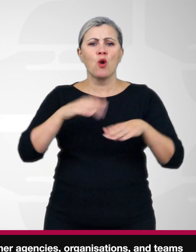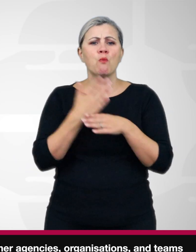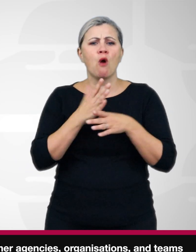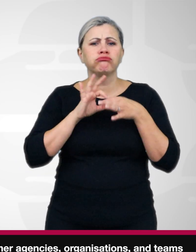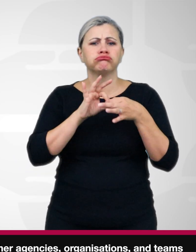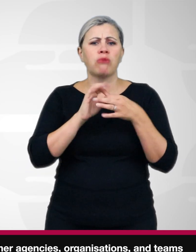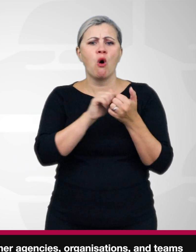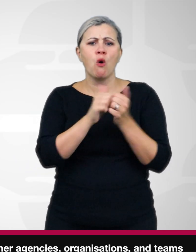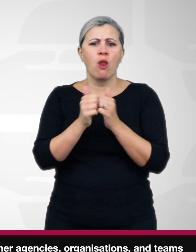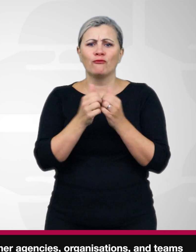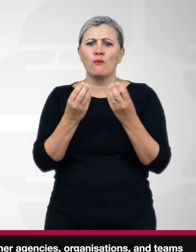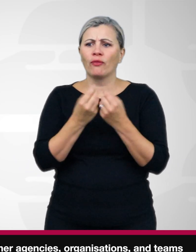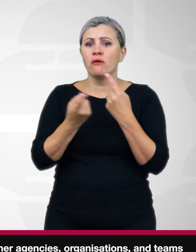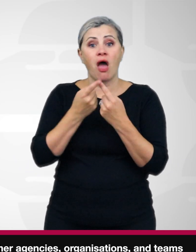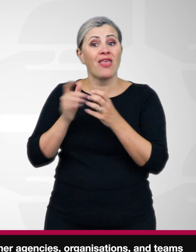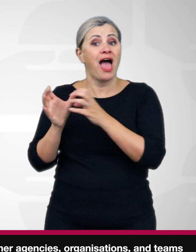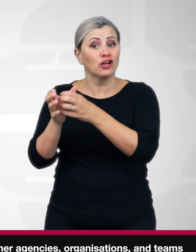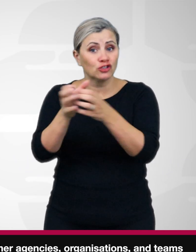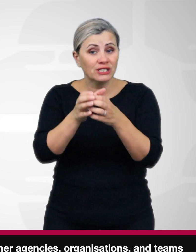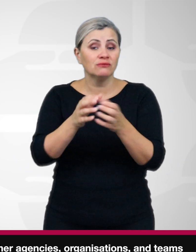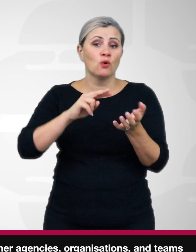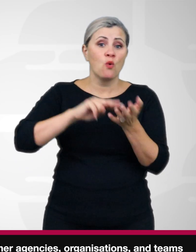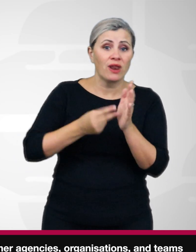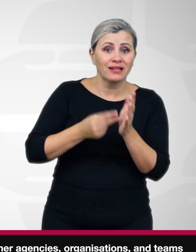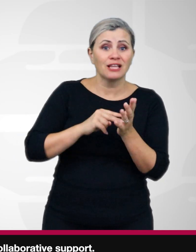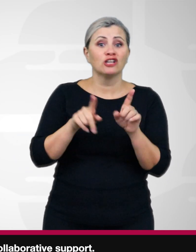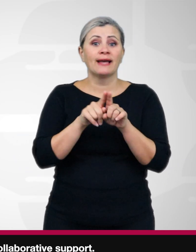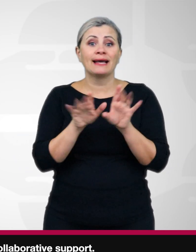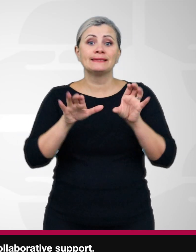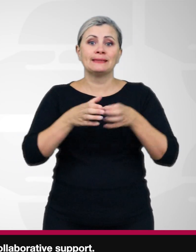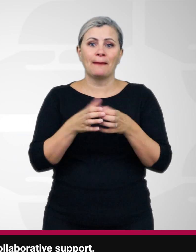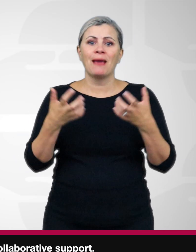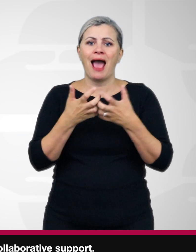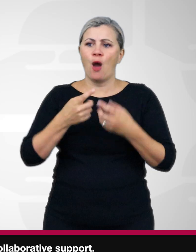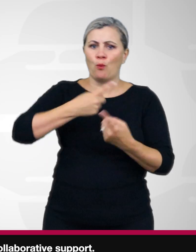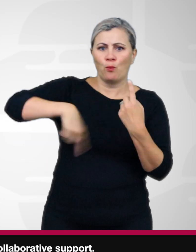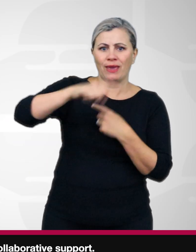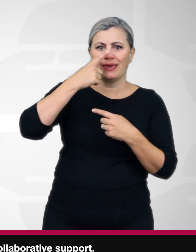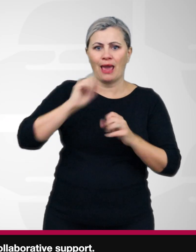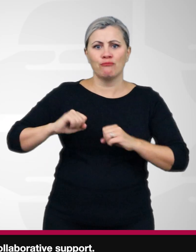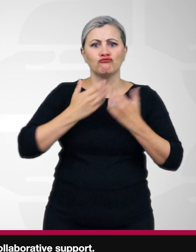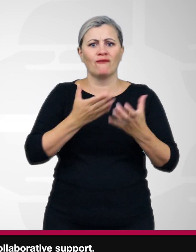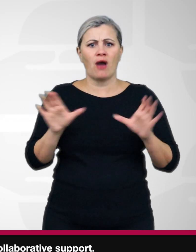We work collaboratively with other agencies, organizations, and teams to provide collaborative support.